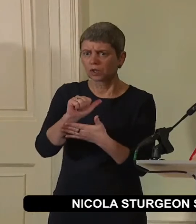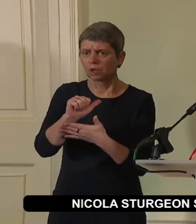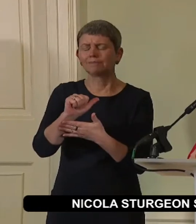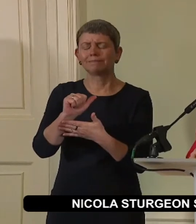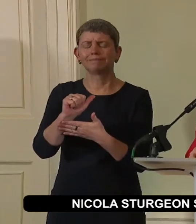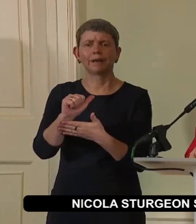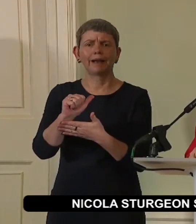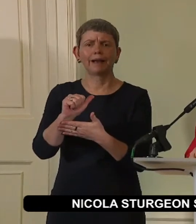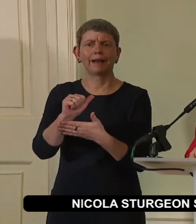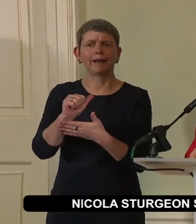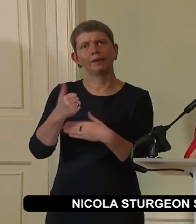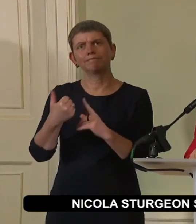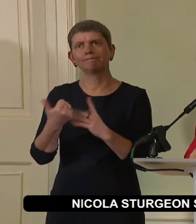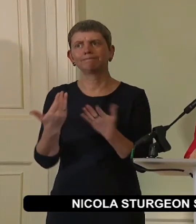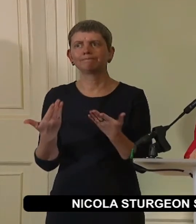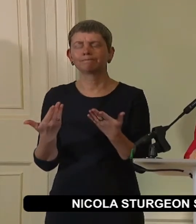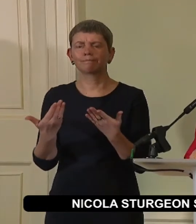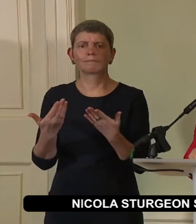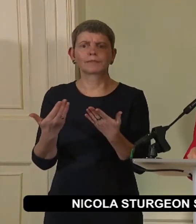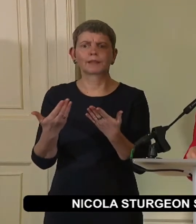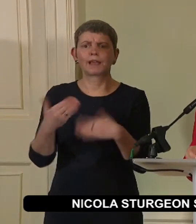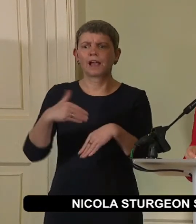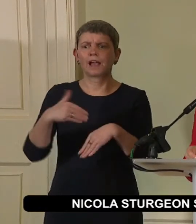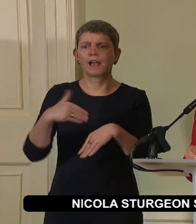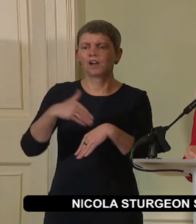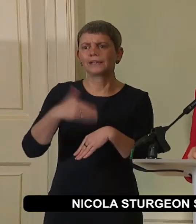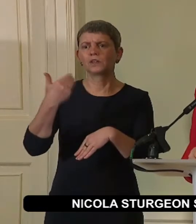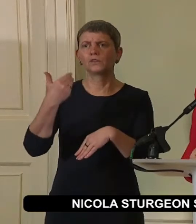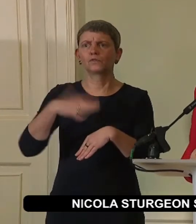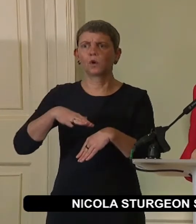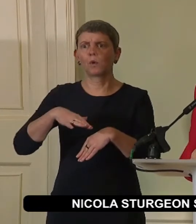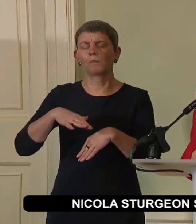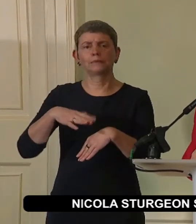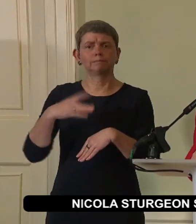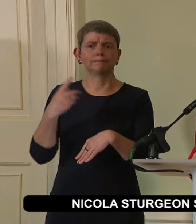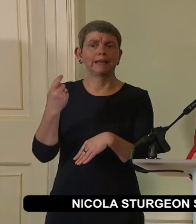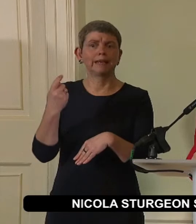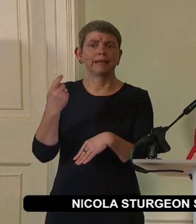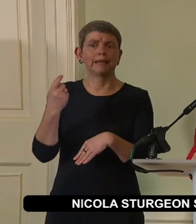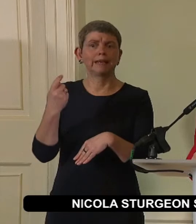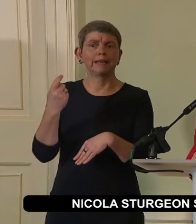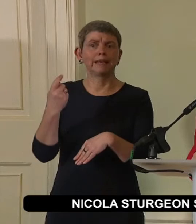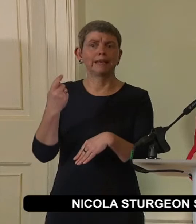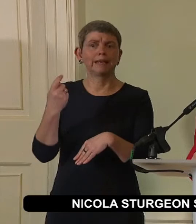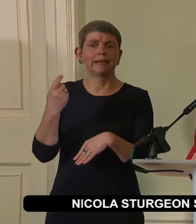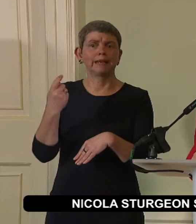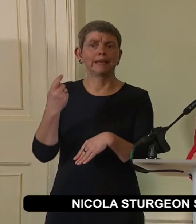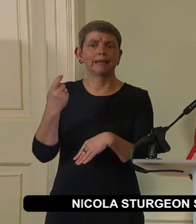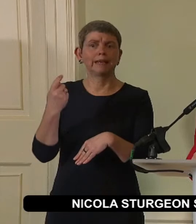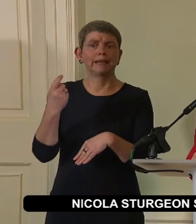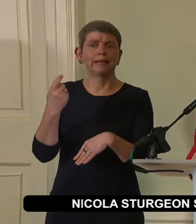the dominance and longevity that come from success in politics.